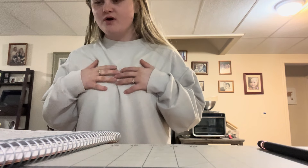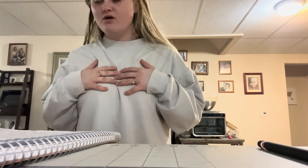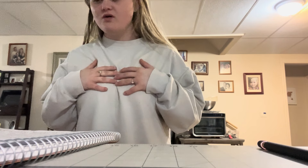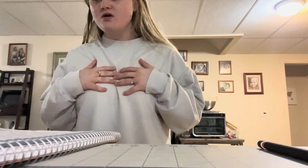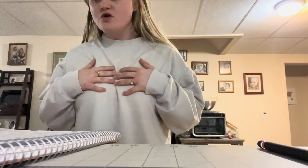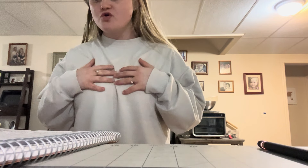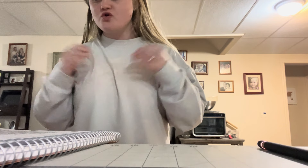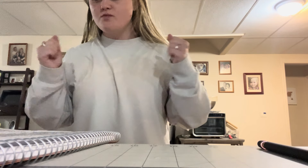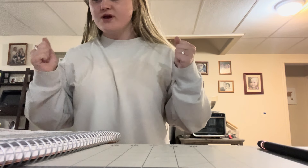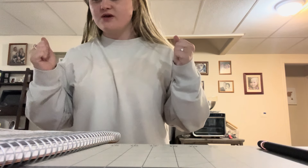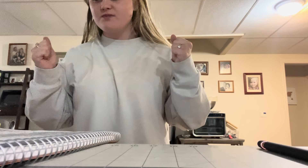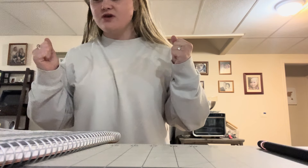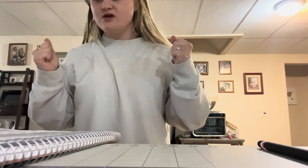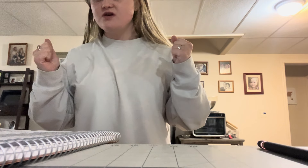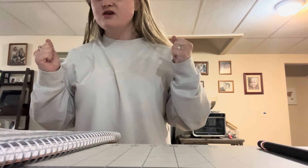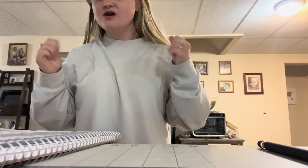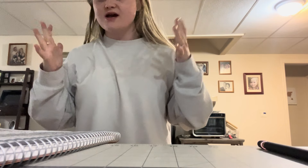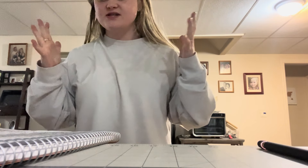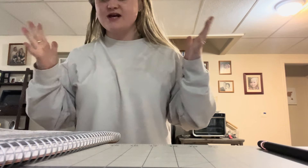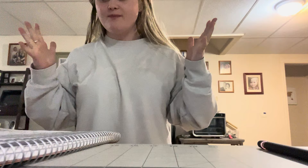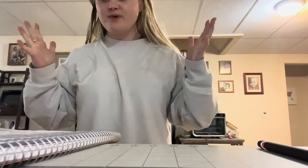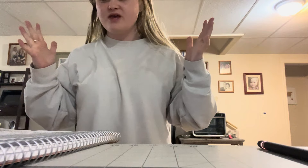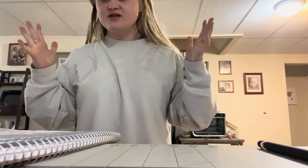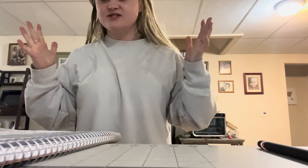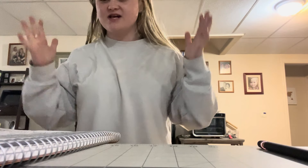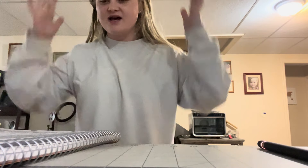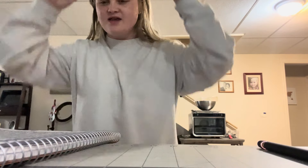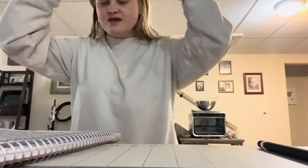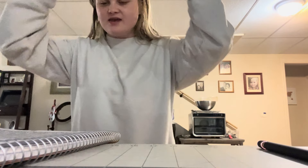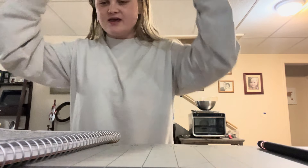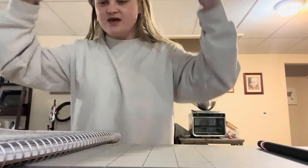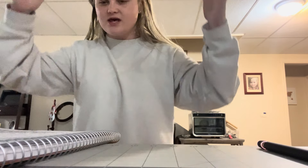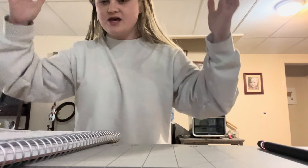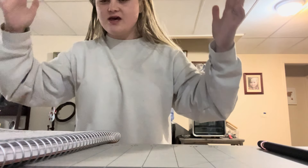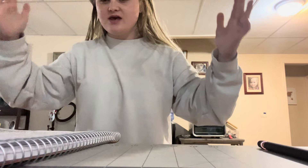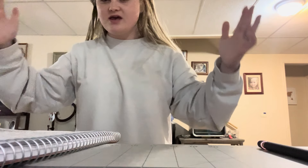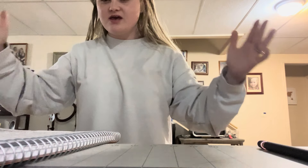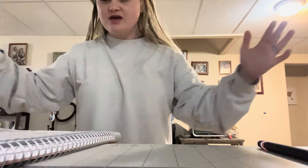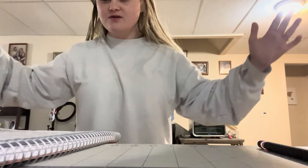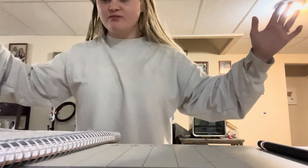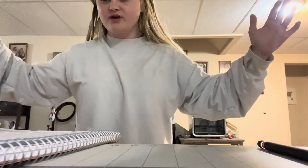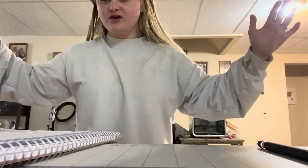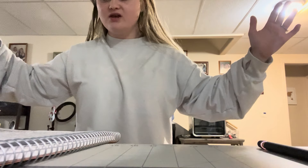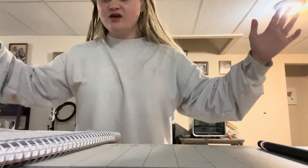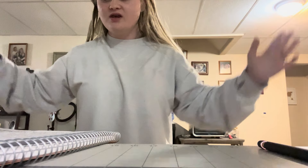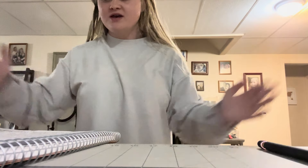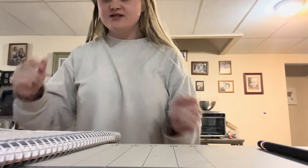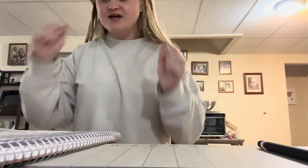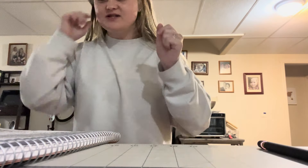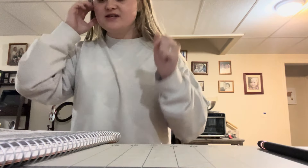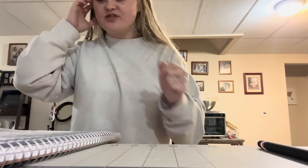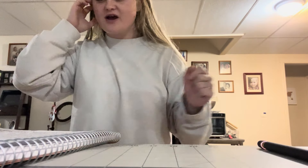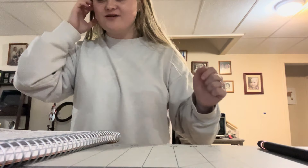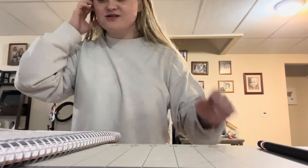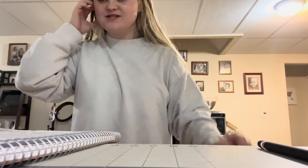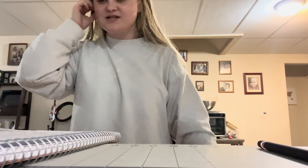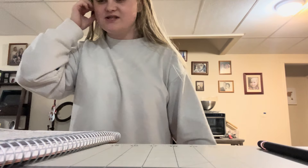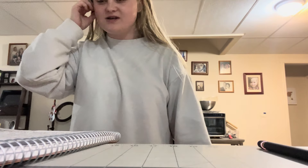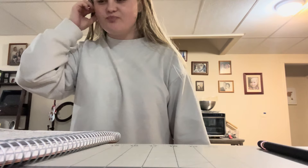people who make me as happy as I can be. Tens of thousands of